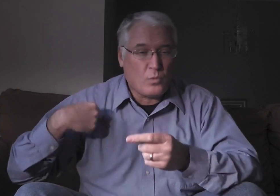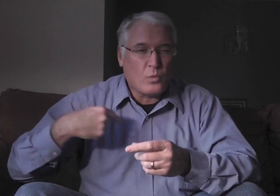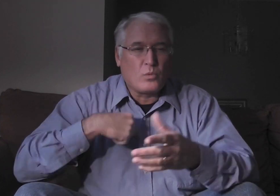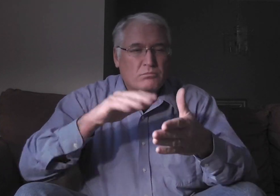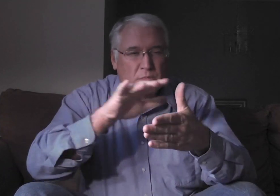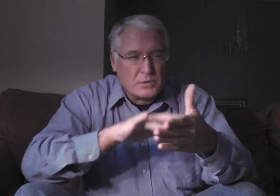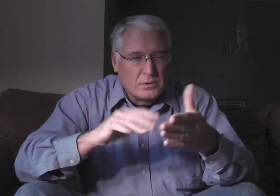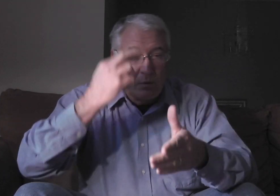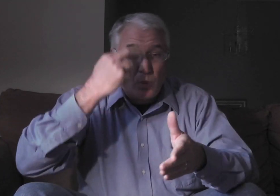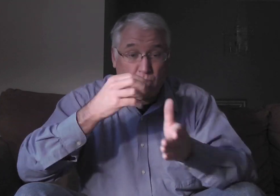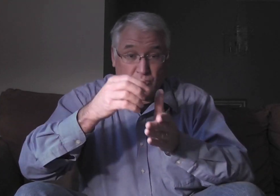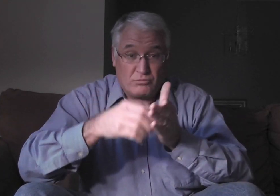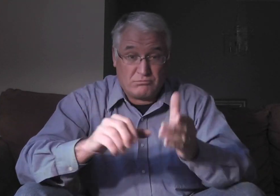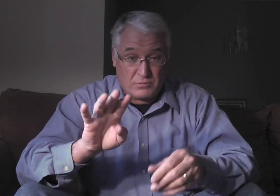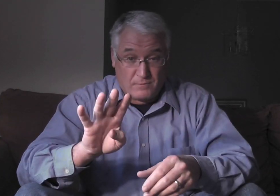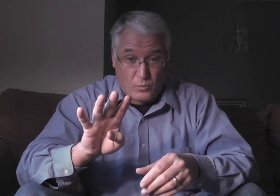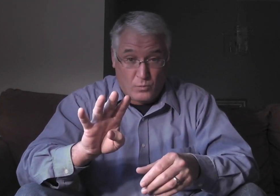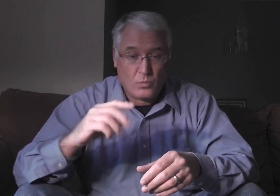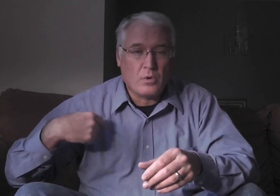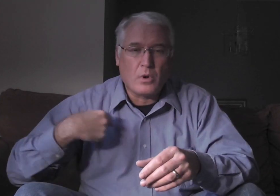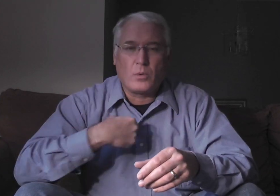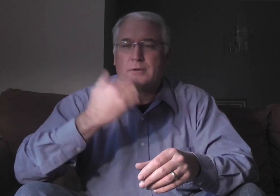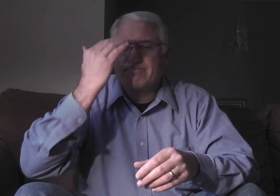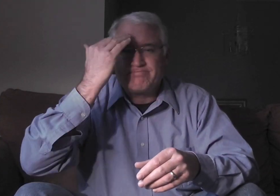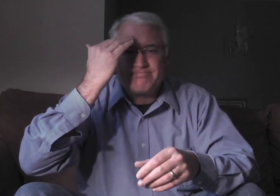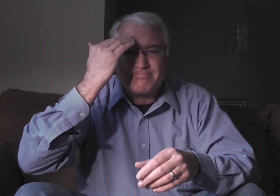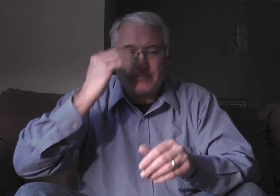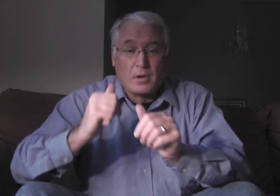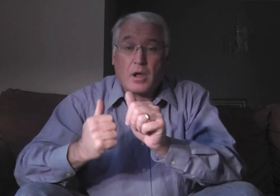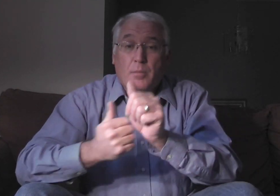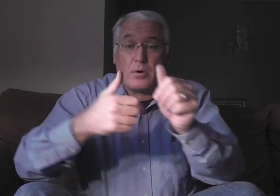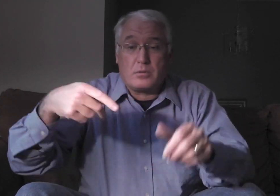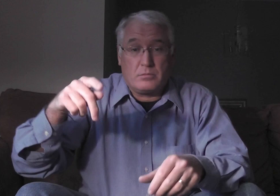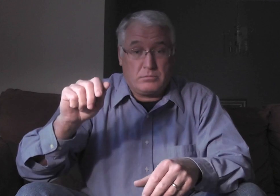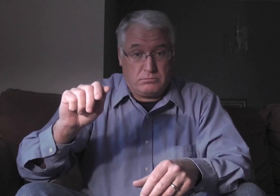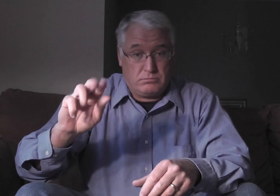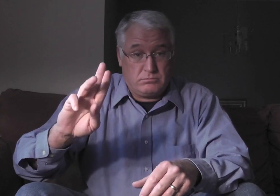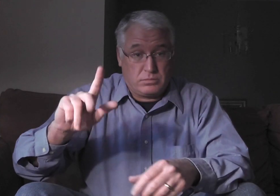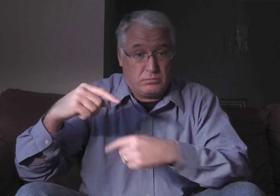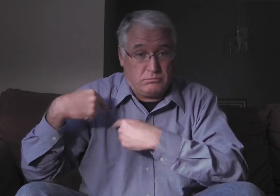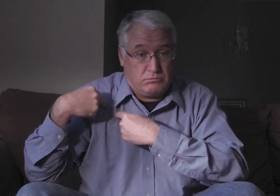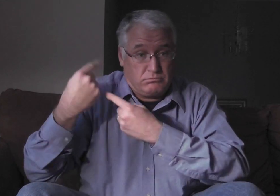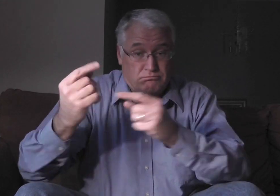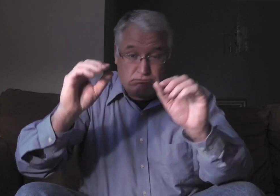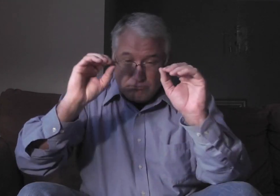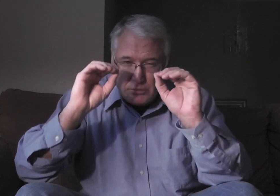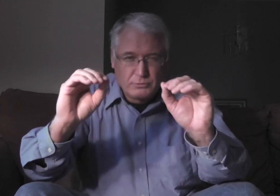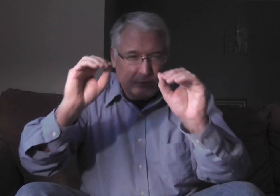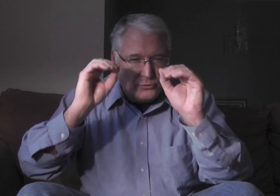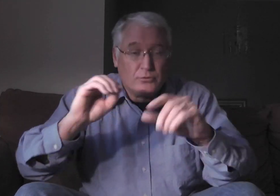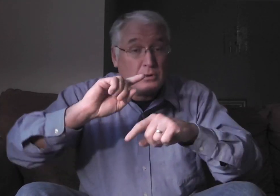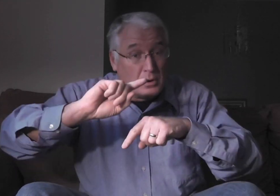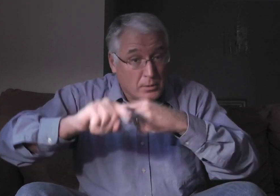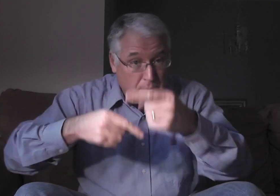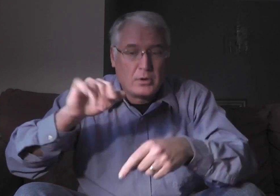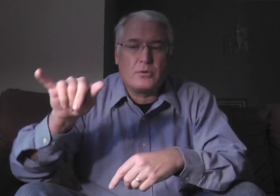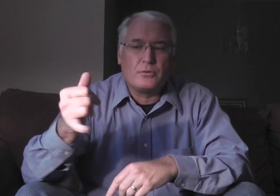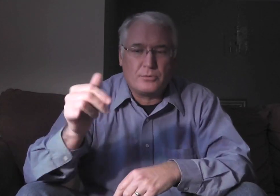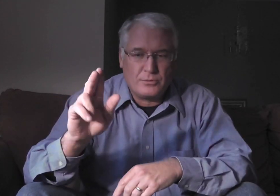So far, we've been studying in Romans chapter 4, and we know that the Apostle Paul, he has been teaching